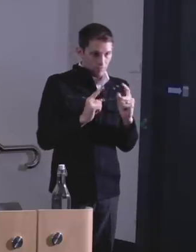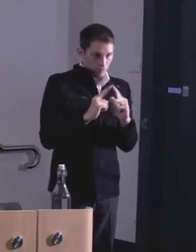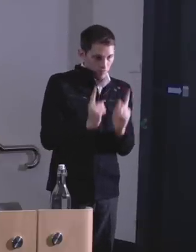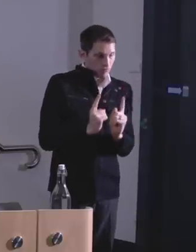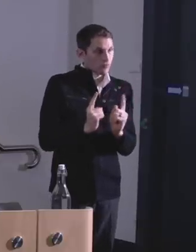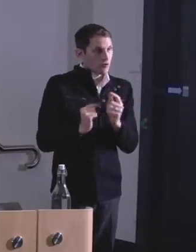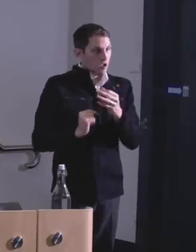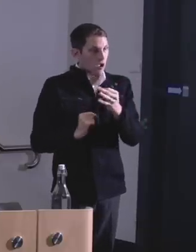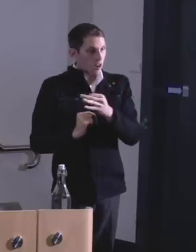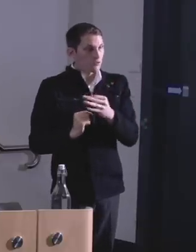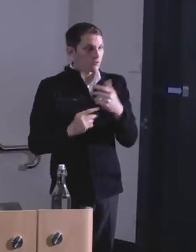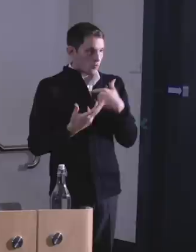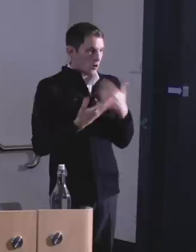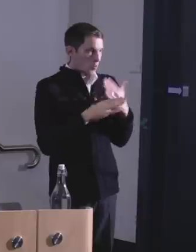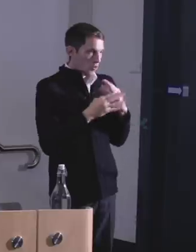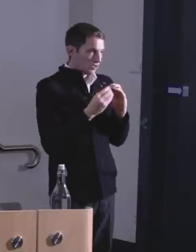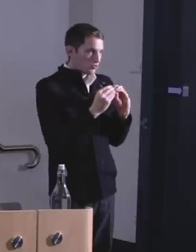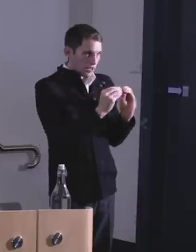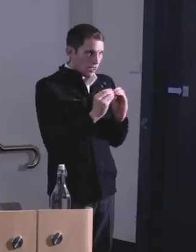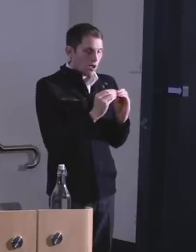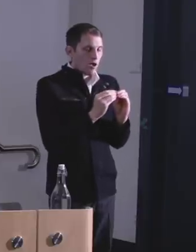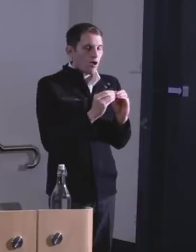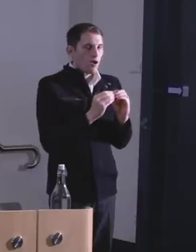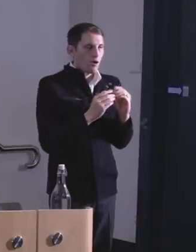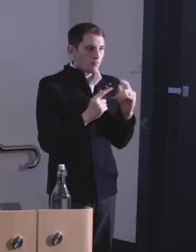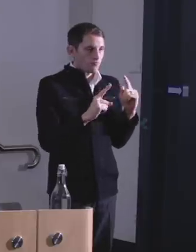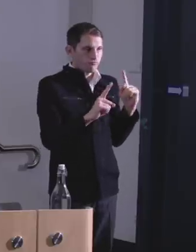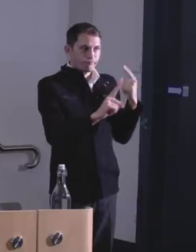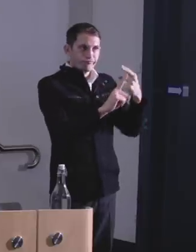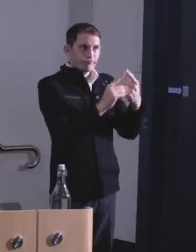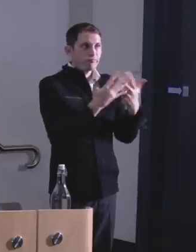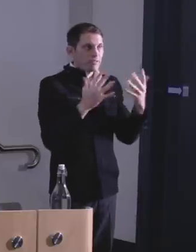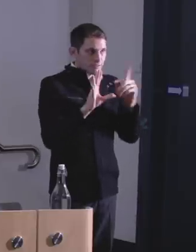us, we've been working together all these years,